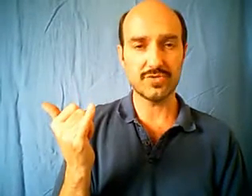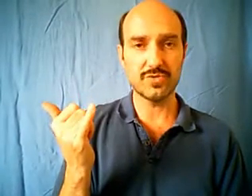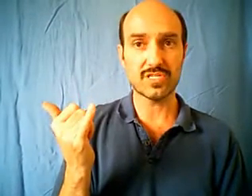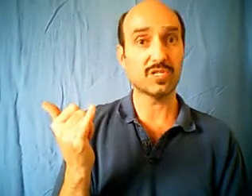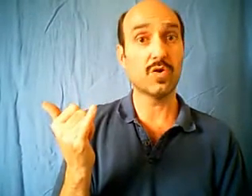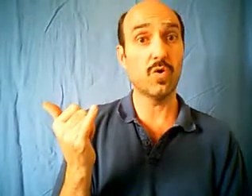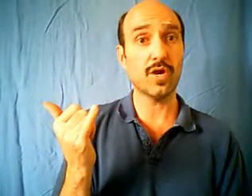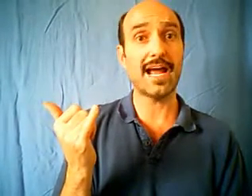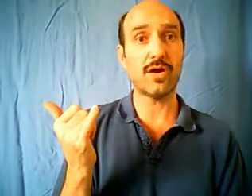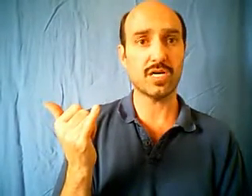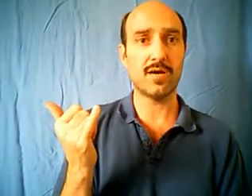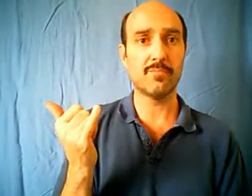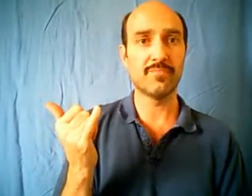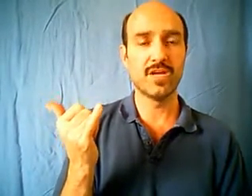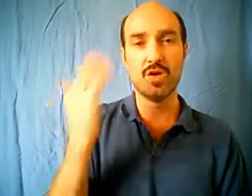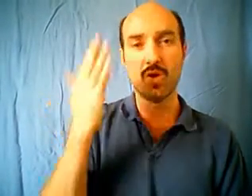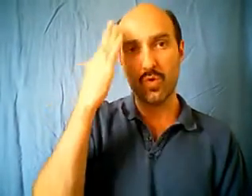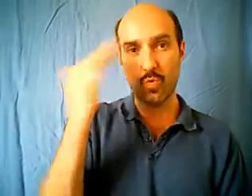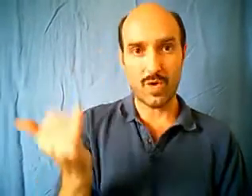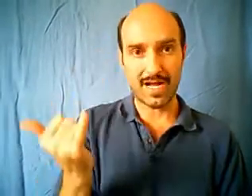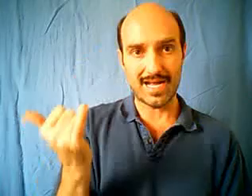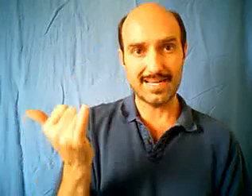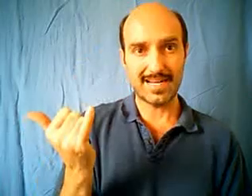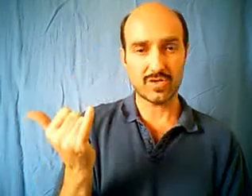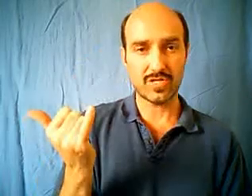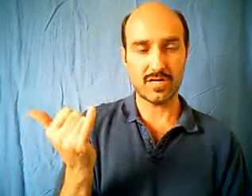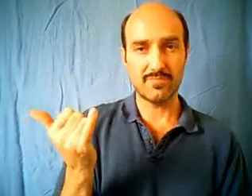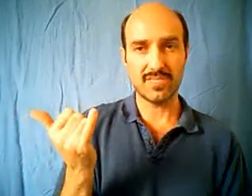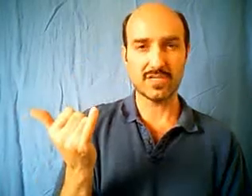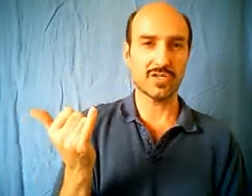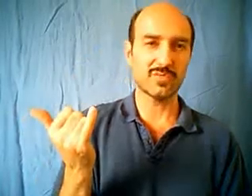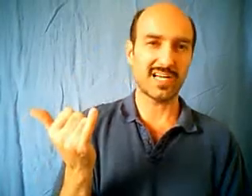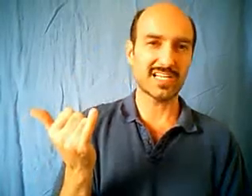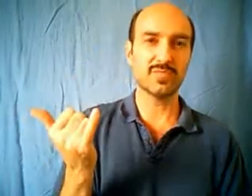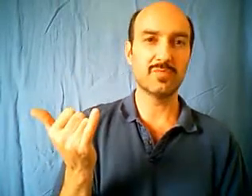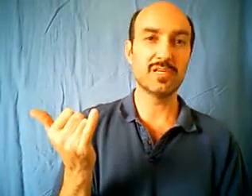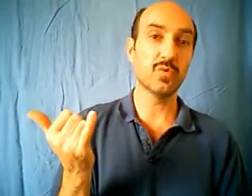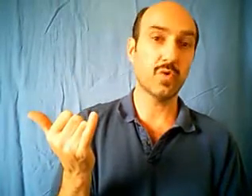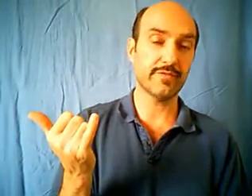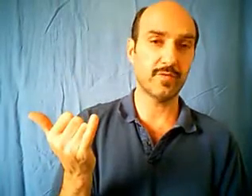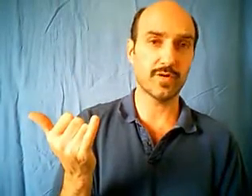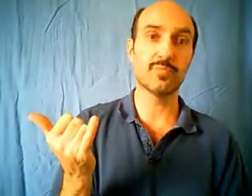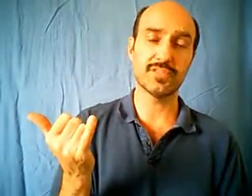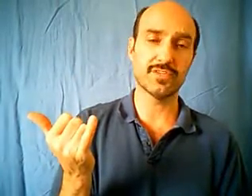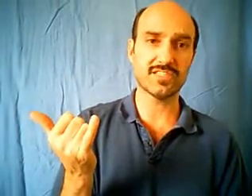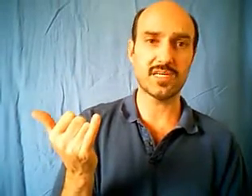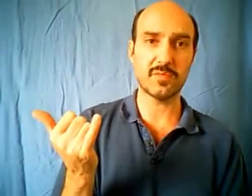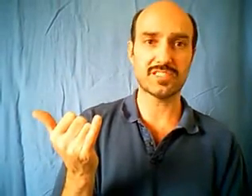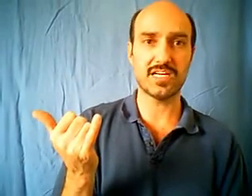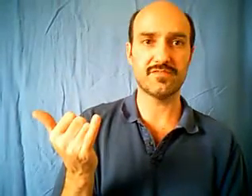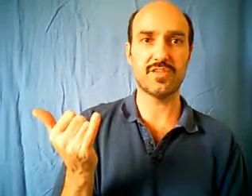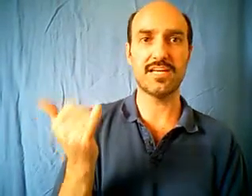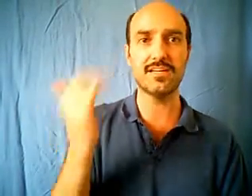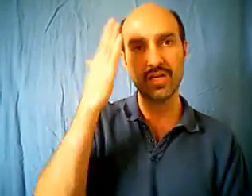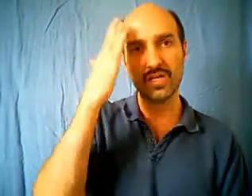do something, or how come? Why? How come? It could also possibly be what for, but there is a separate sign for that. So